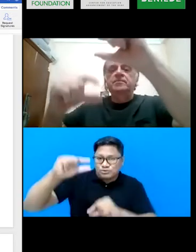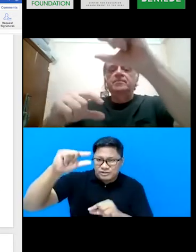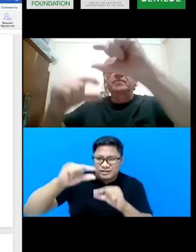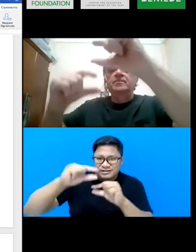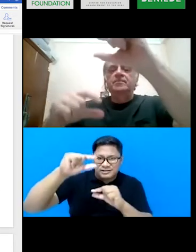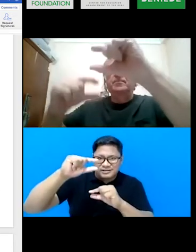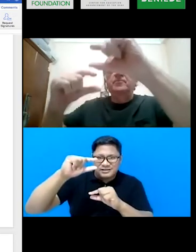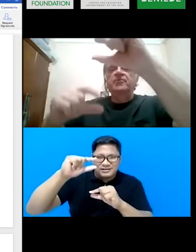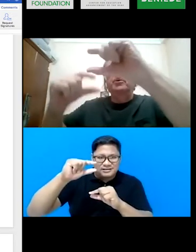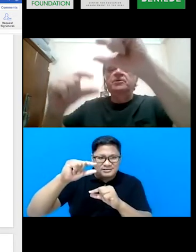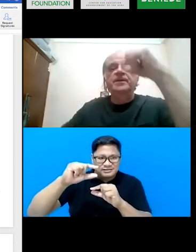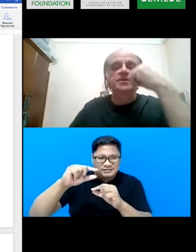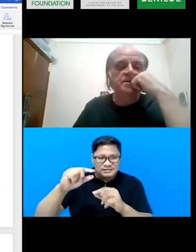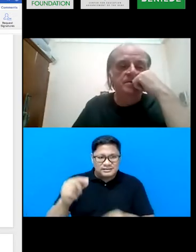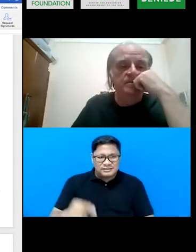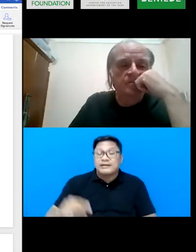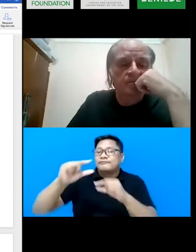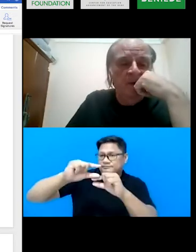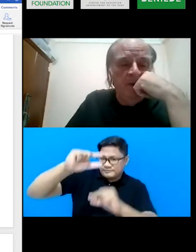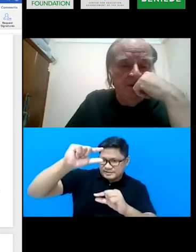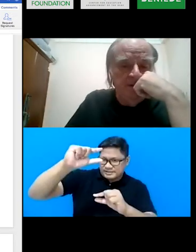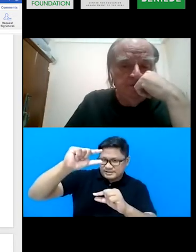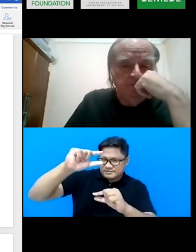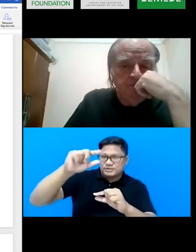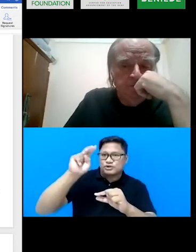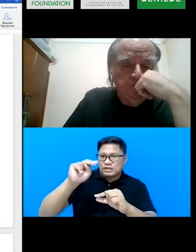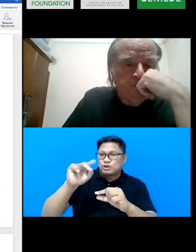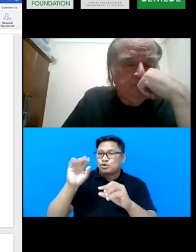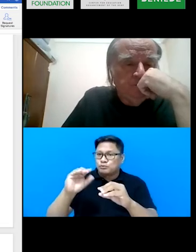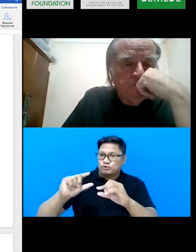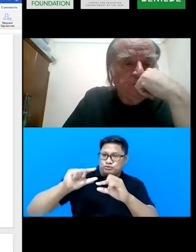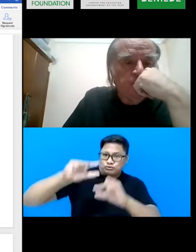Space, vertical space, yes.